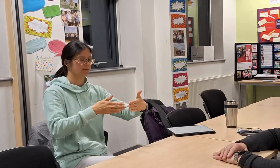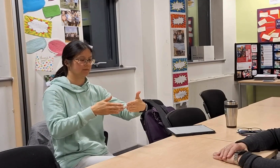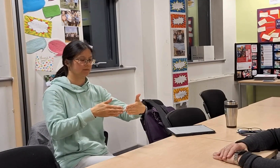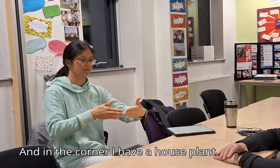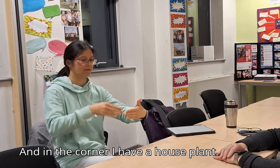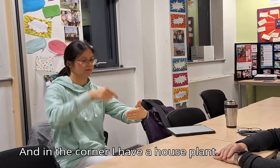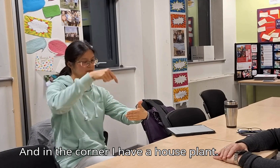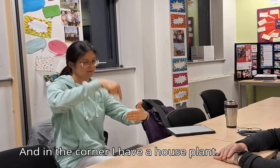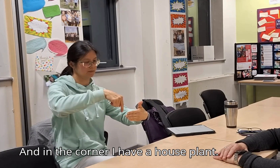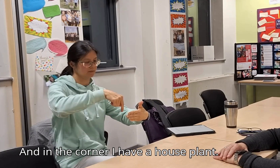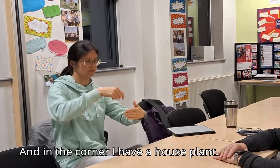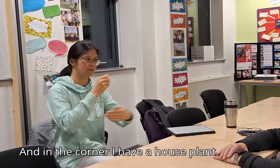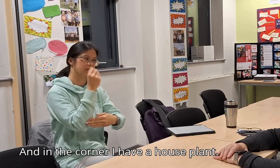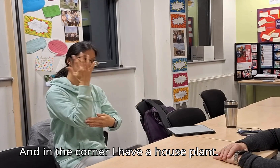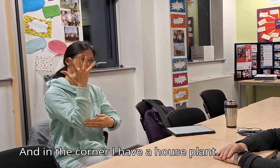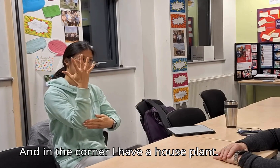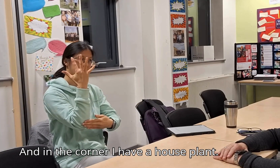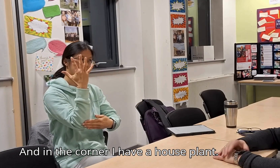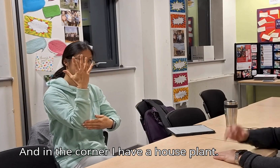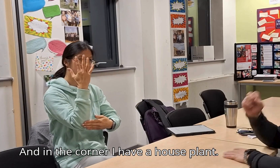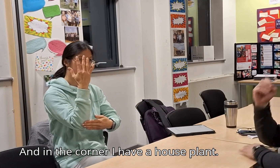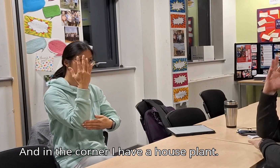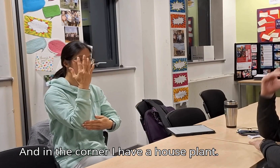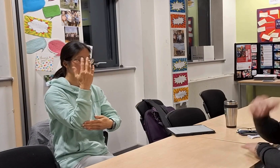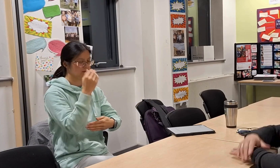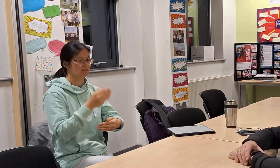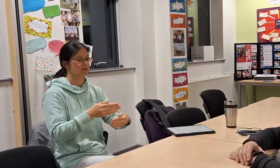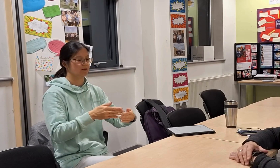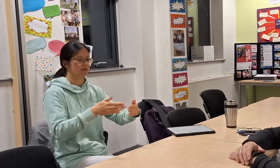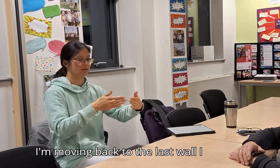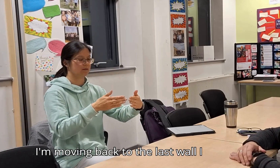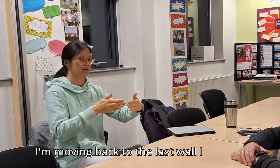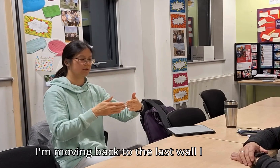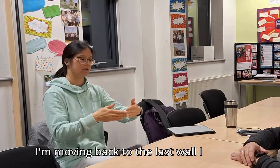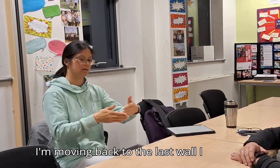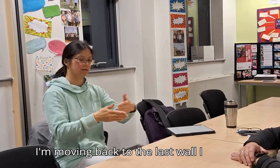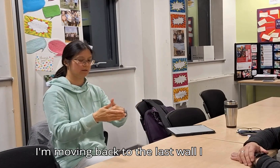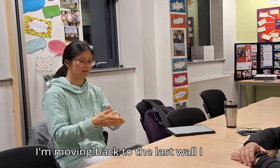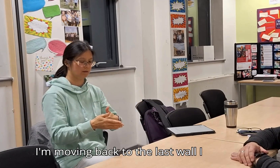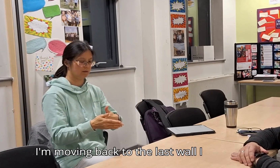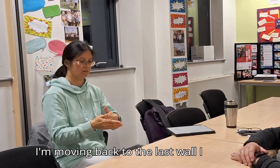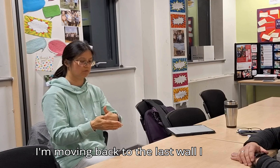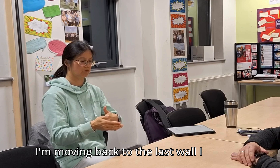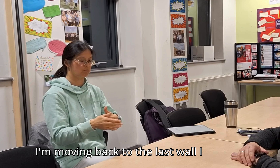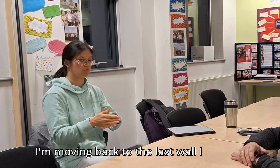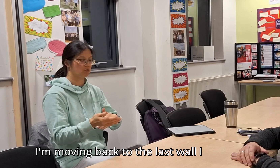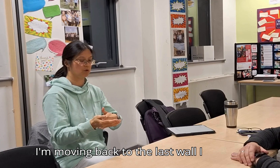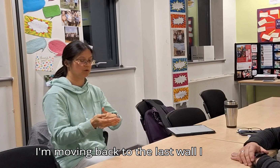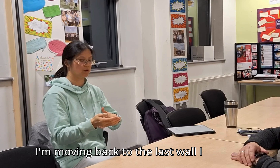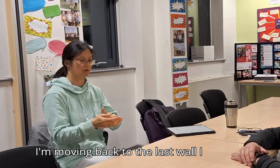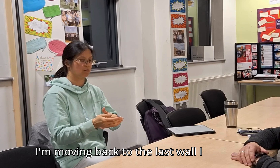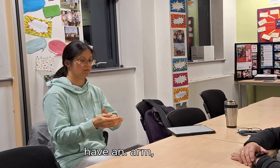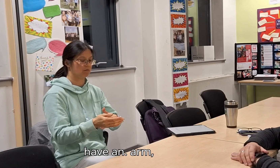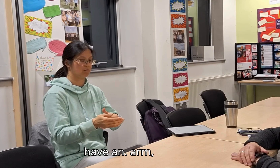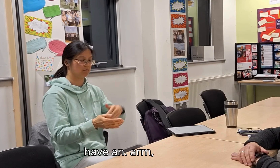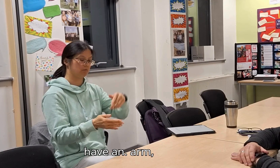And in the corner, I have a house plant. And moving back to the last wall, I have a